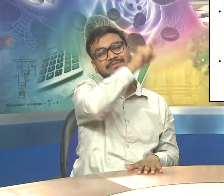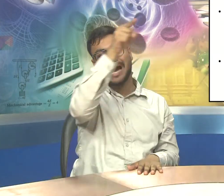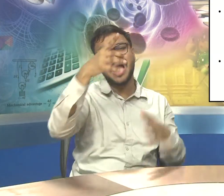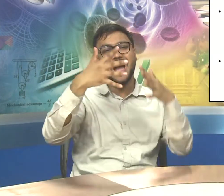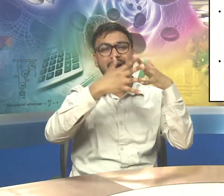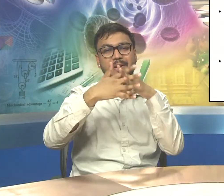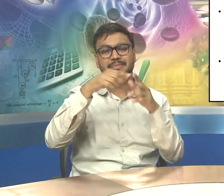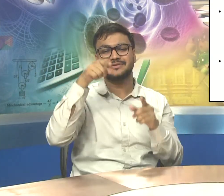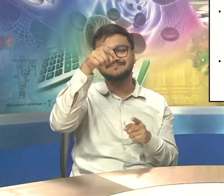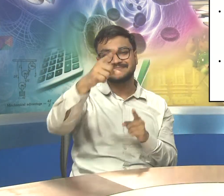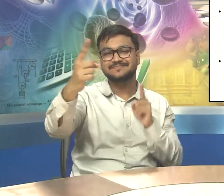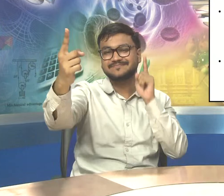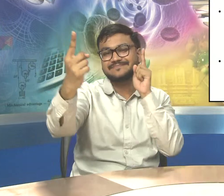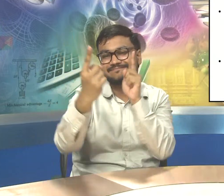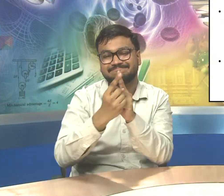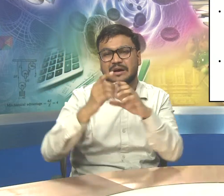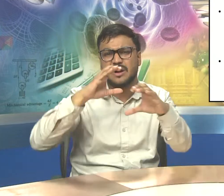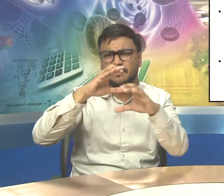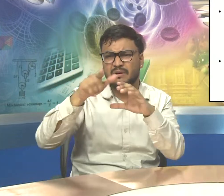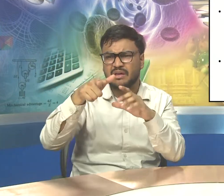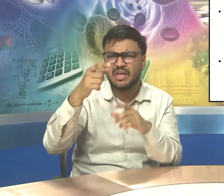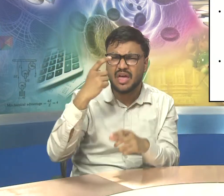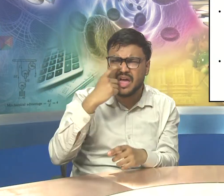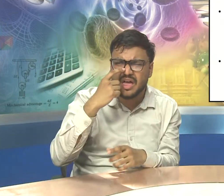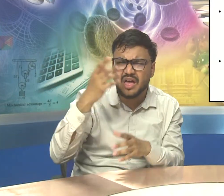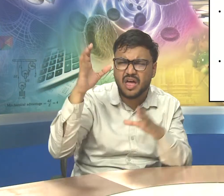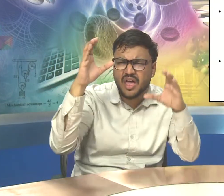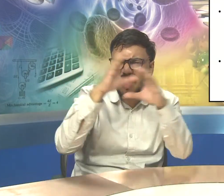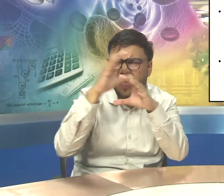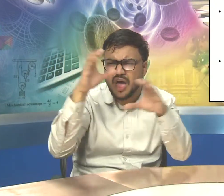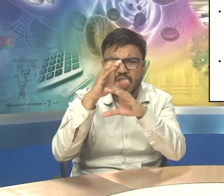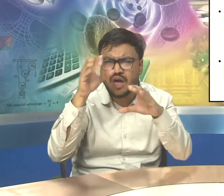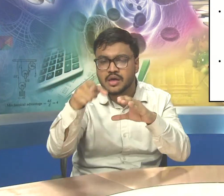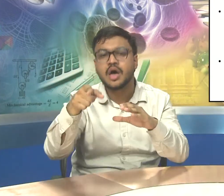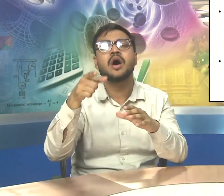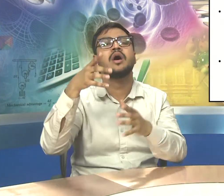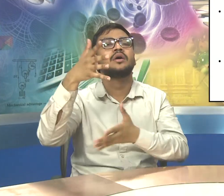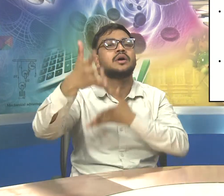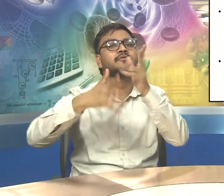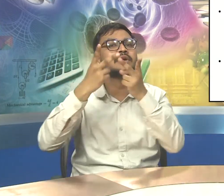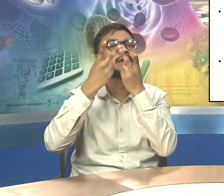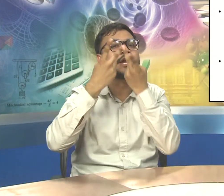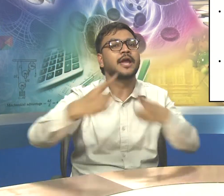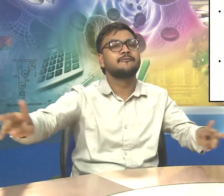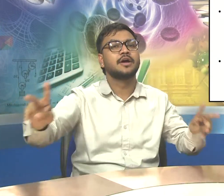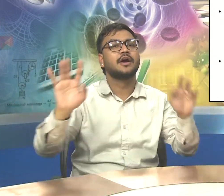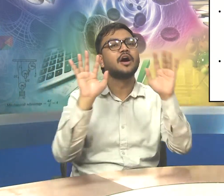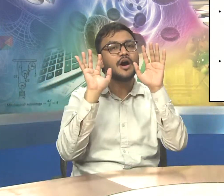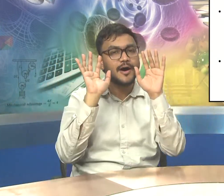For example, after learning ISL and went to a south,